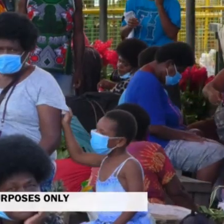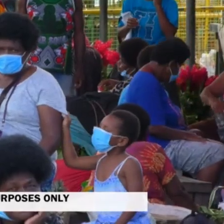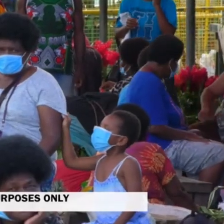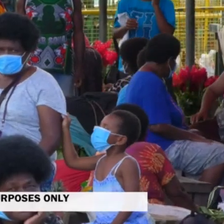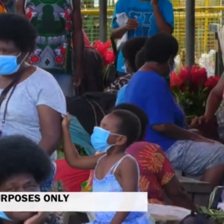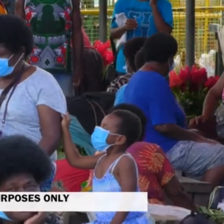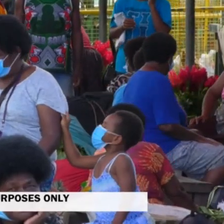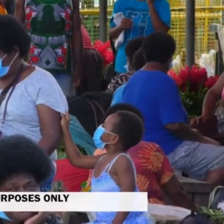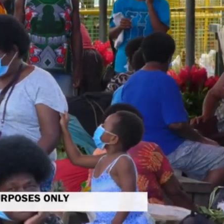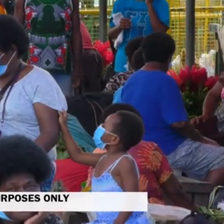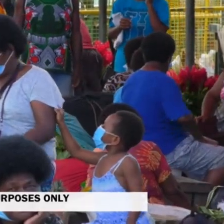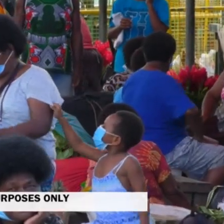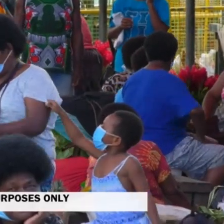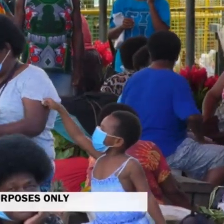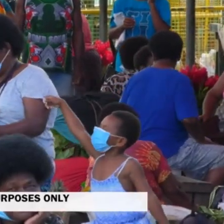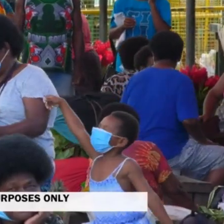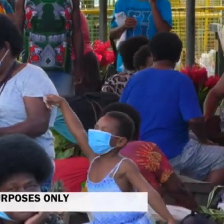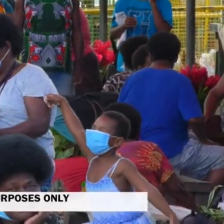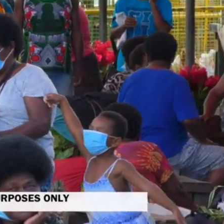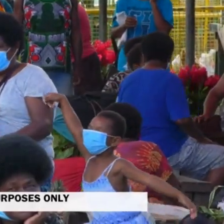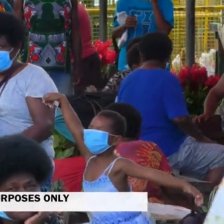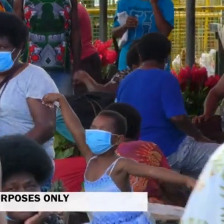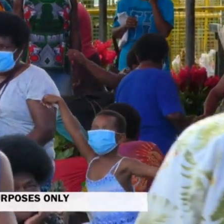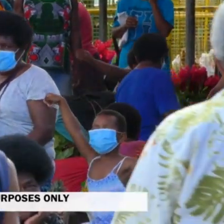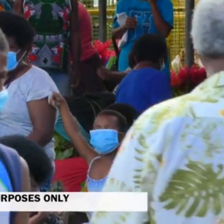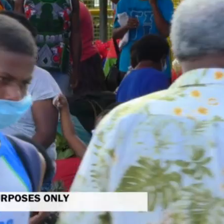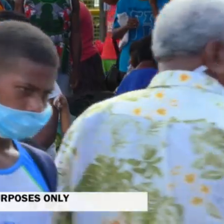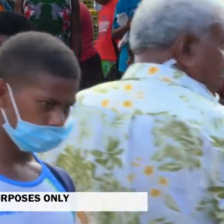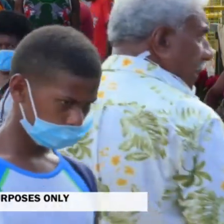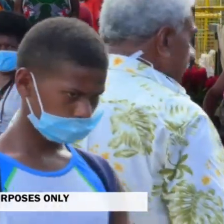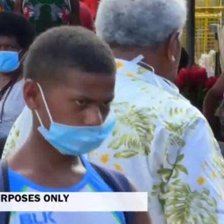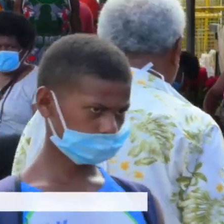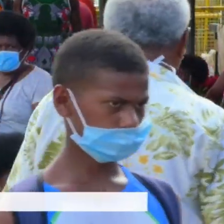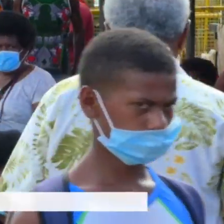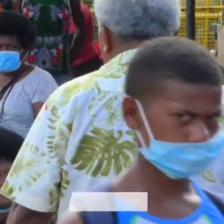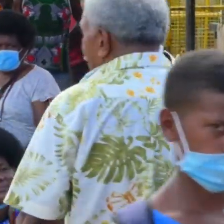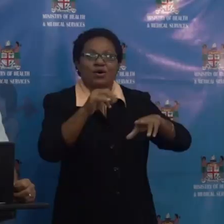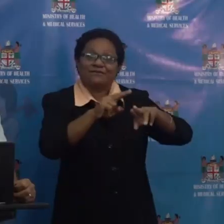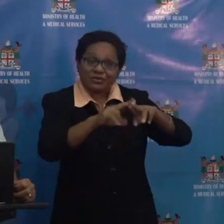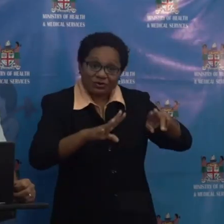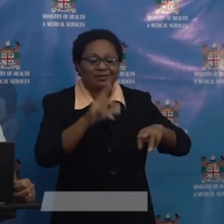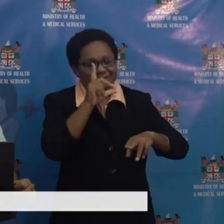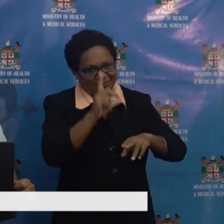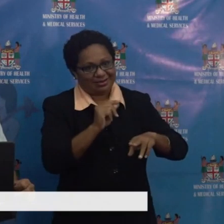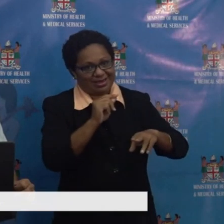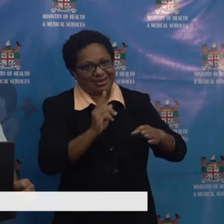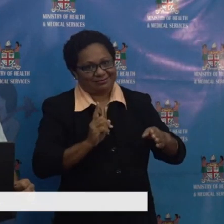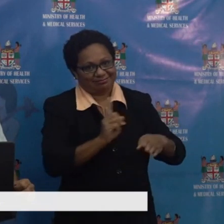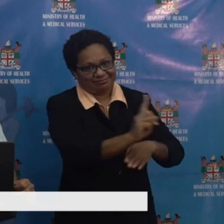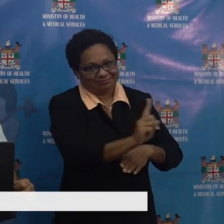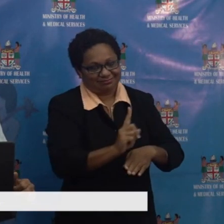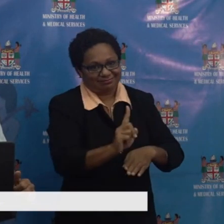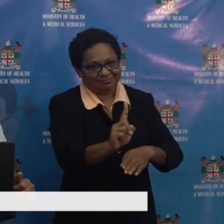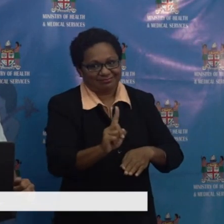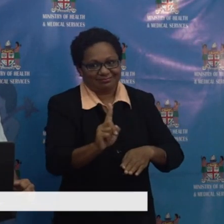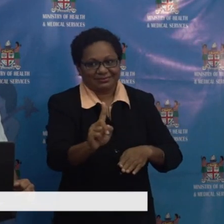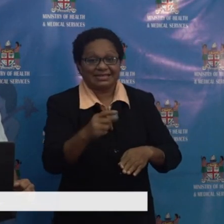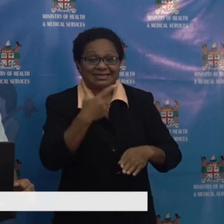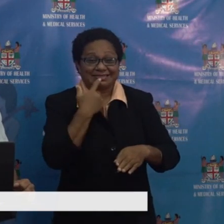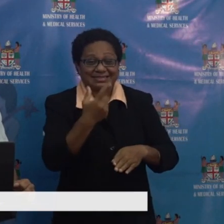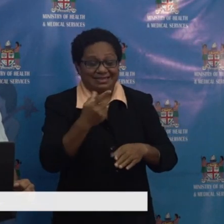employment standpoint, they are considering all angles of this wide-reaching crisis. We are dealing with a highly transmissible